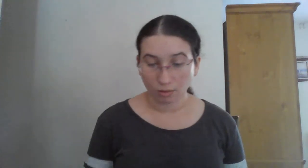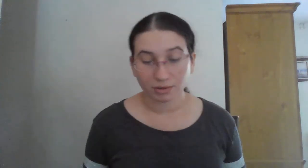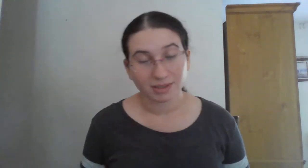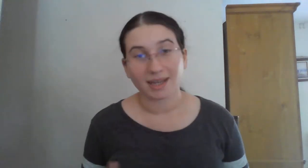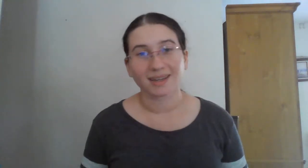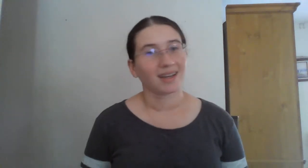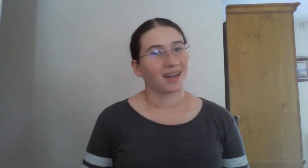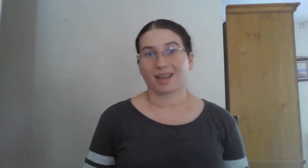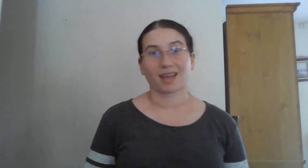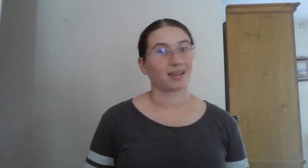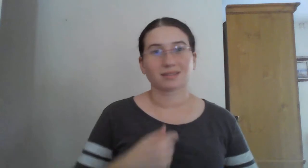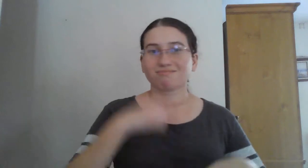you can say, I can't.